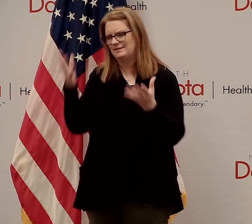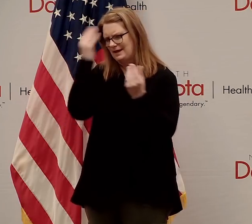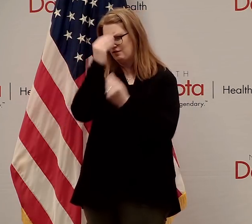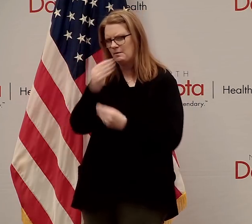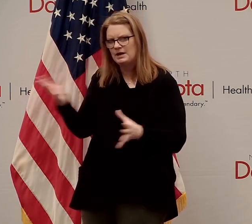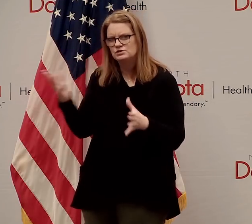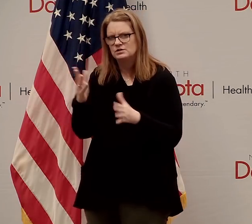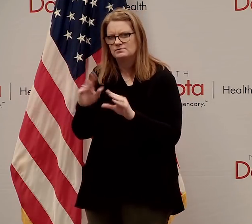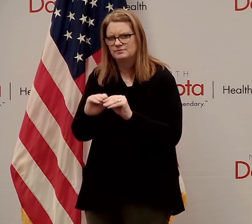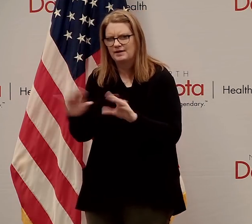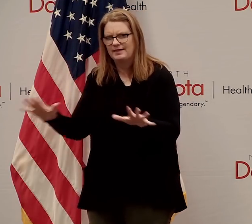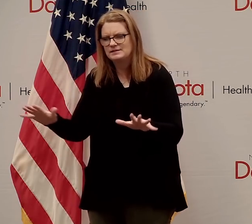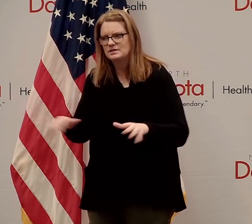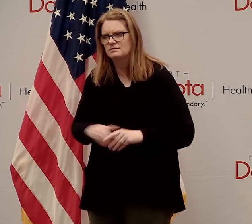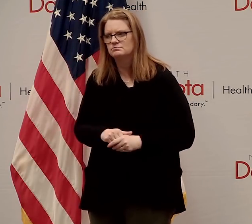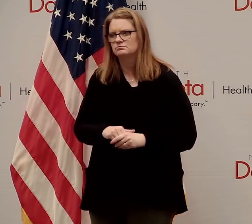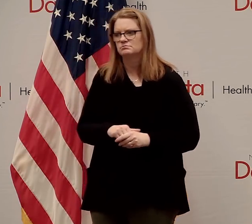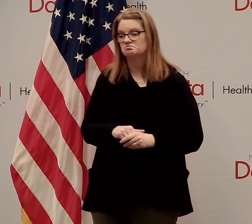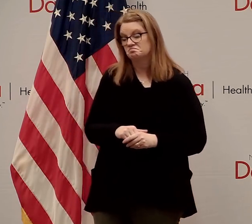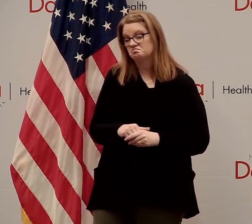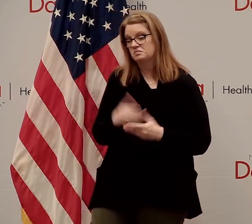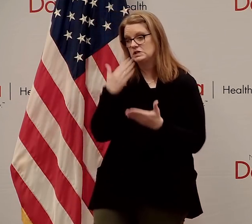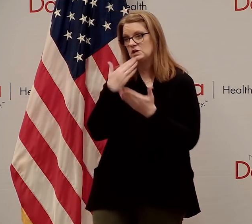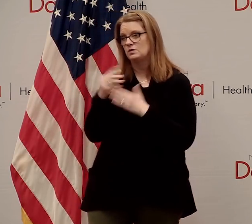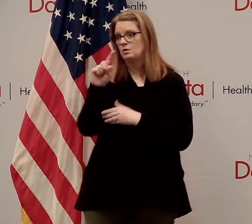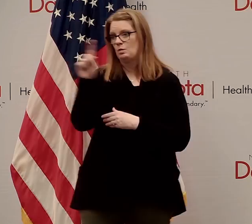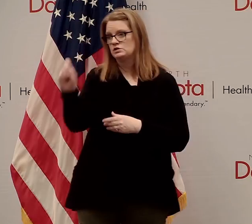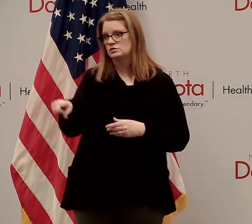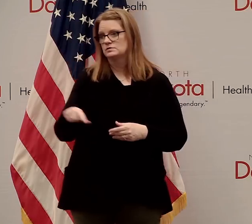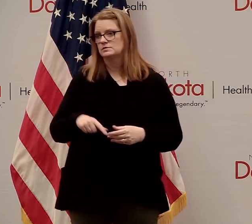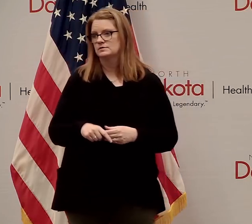releasing. But those are all good questions.